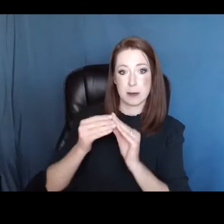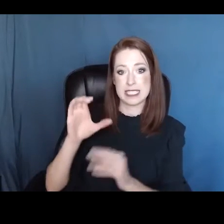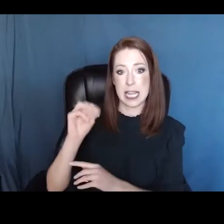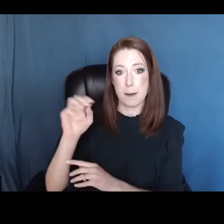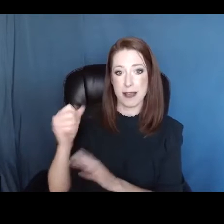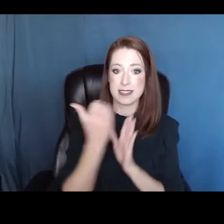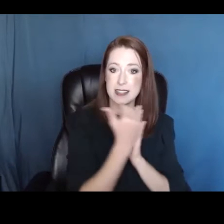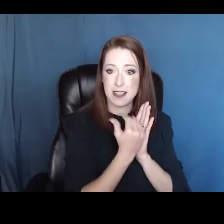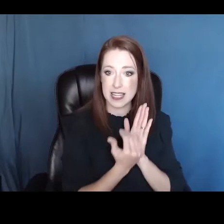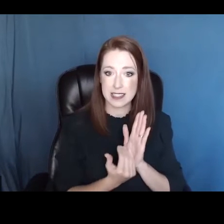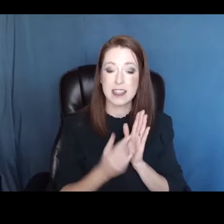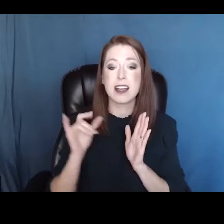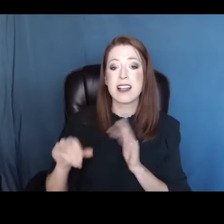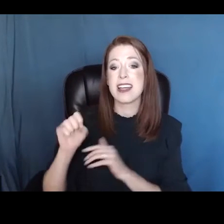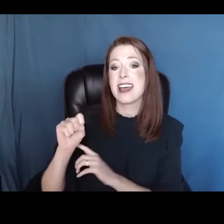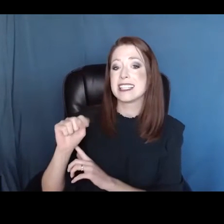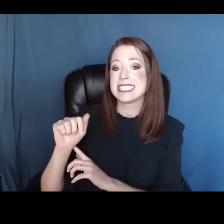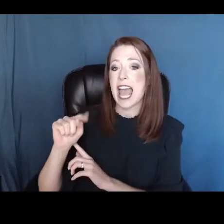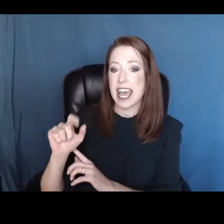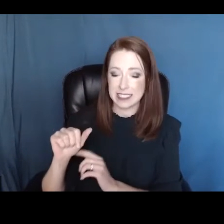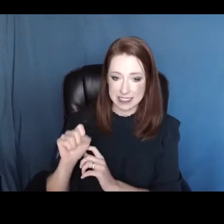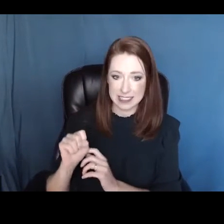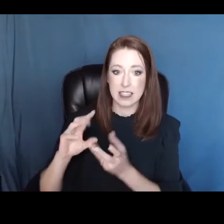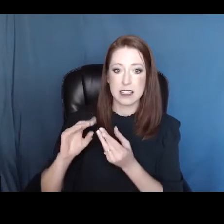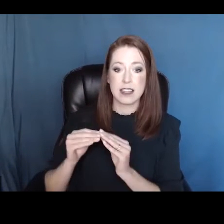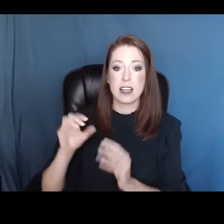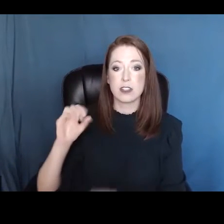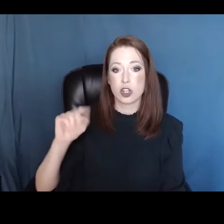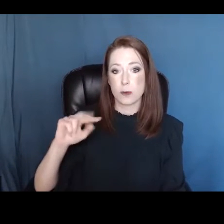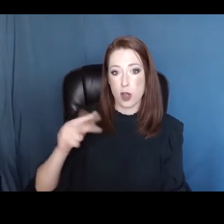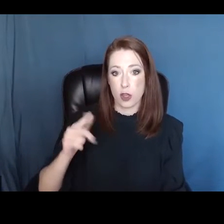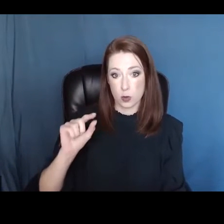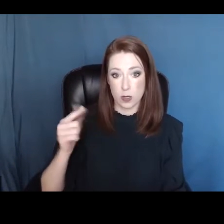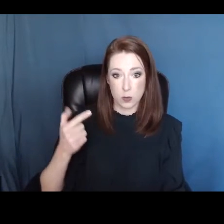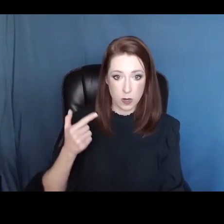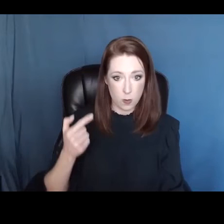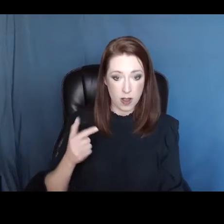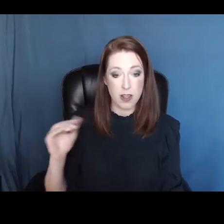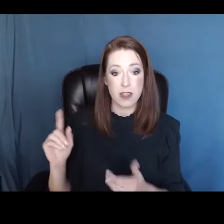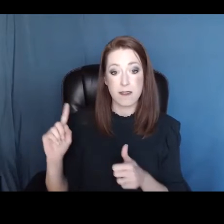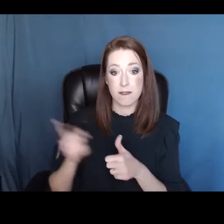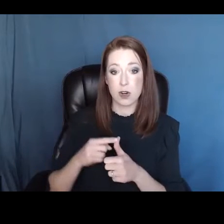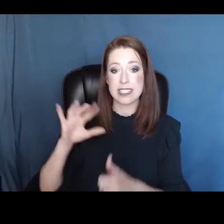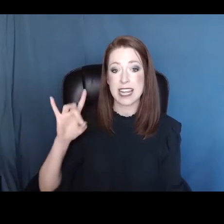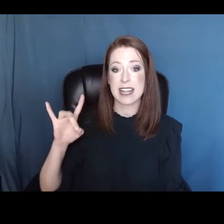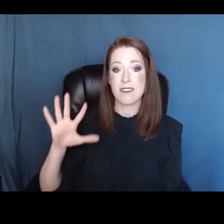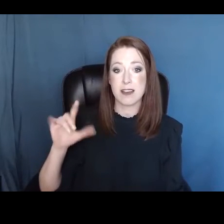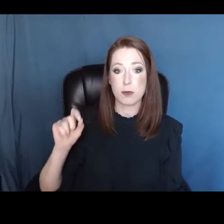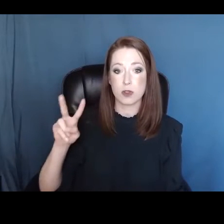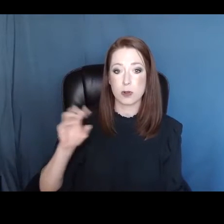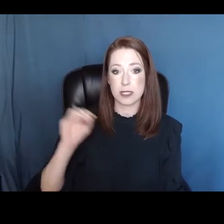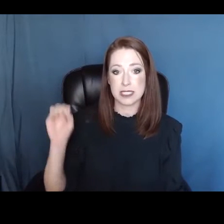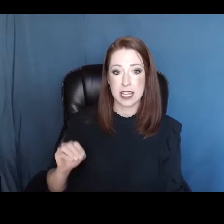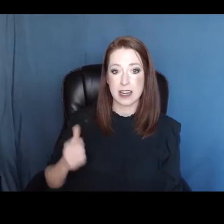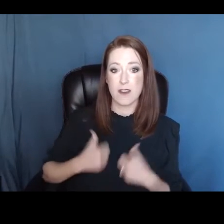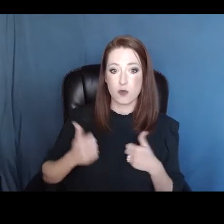listed. These stats were updated October 3rd, 2021. The first is 85.3% of